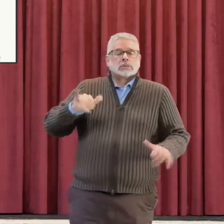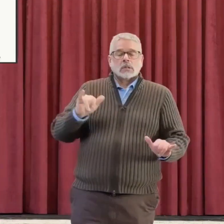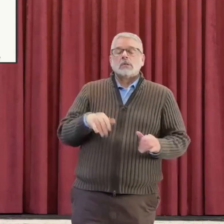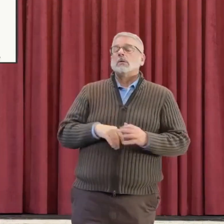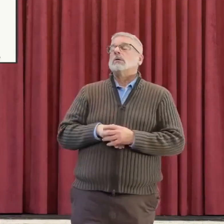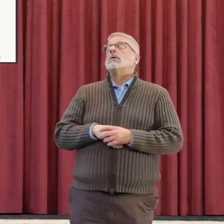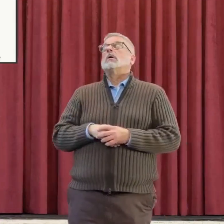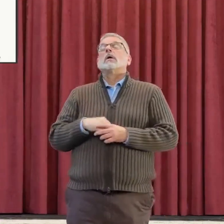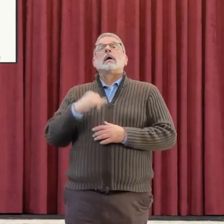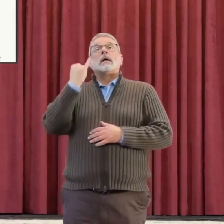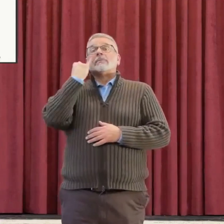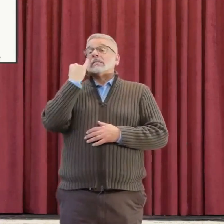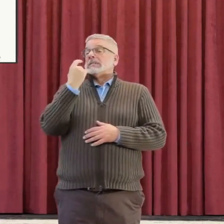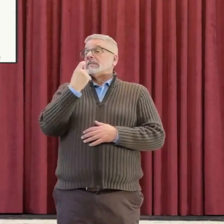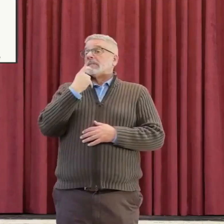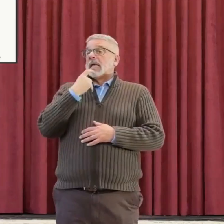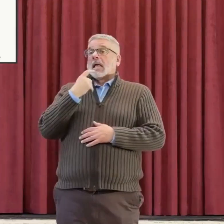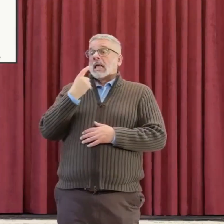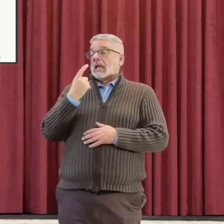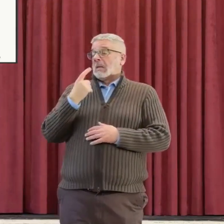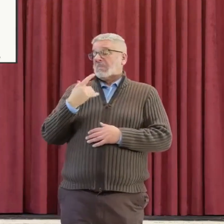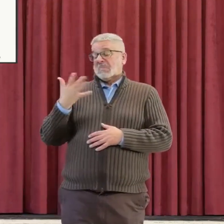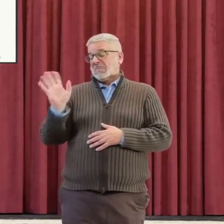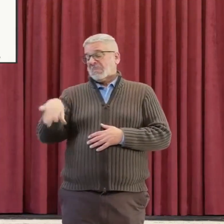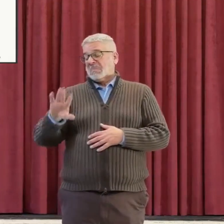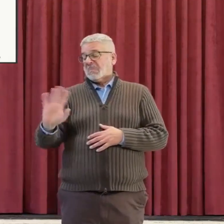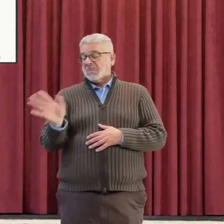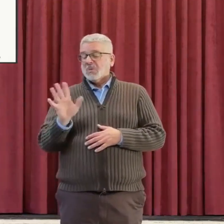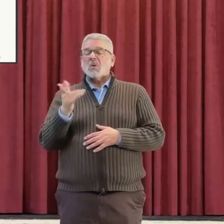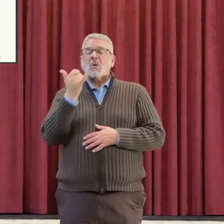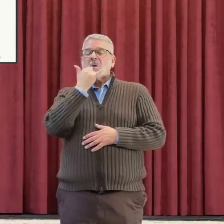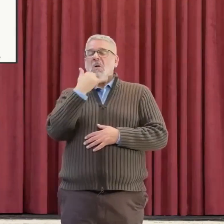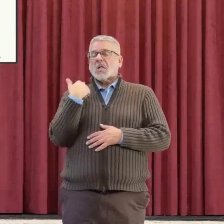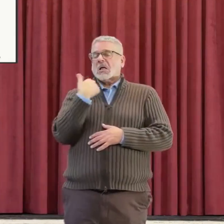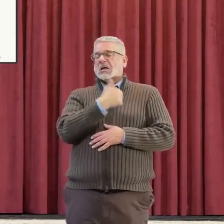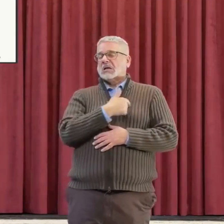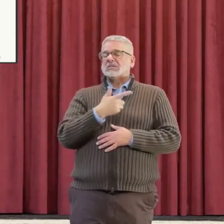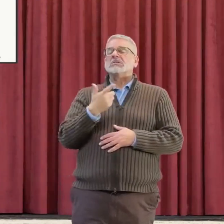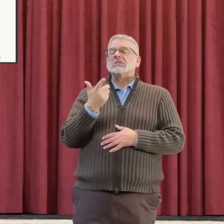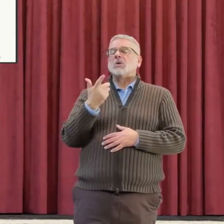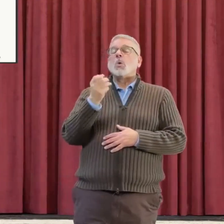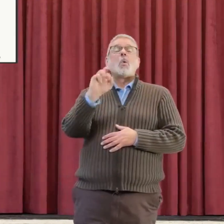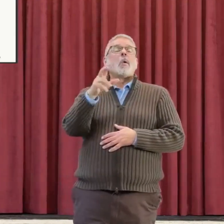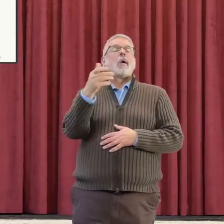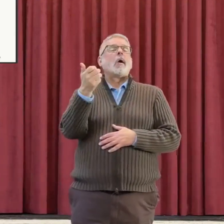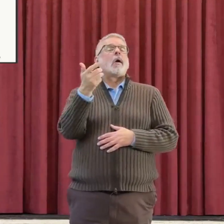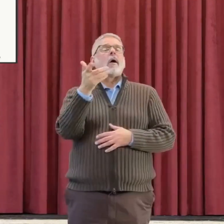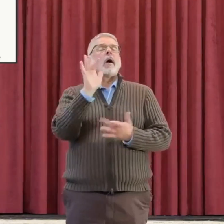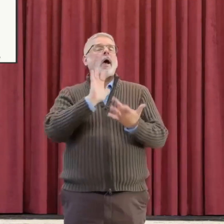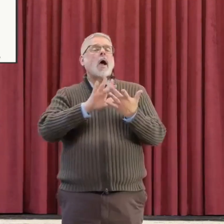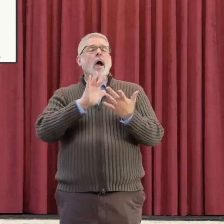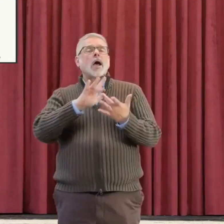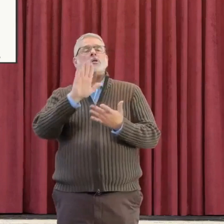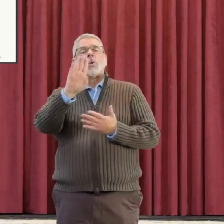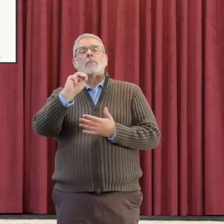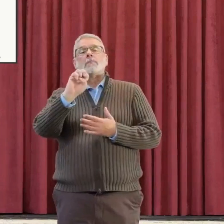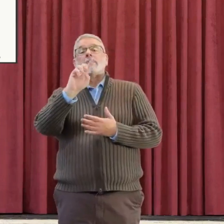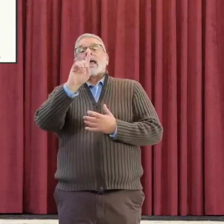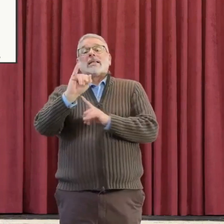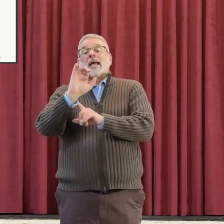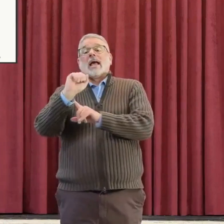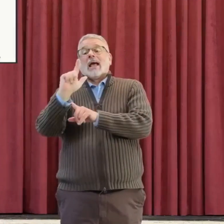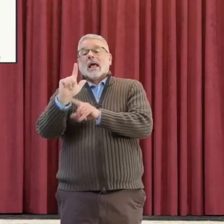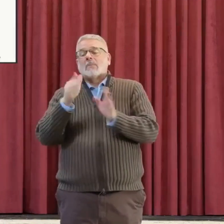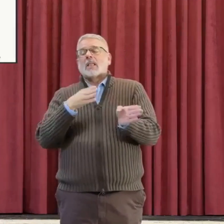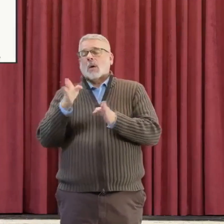And if they say anything more, you know, you can give us a call, and or you can contact your Medi-Cal plan, and we